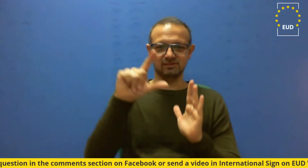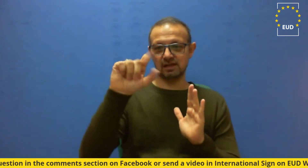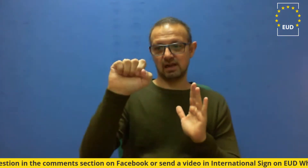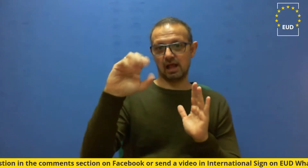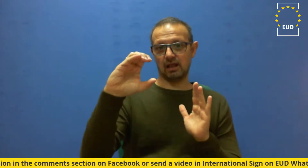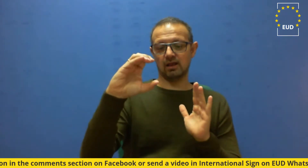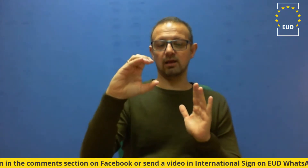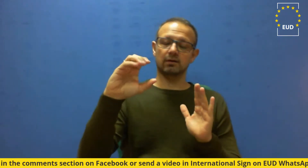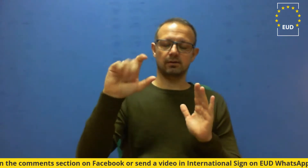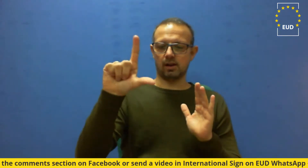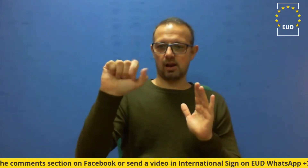In December,